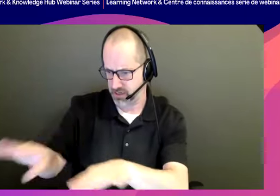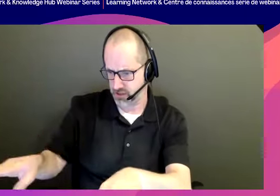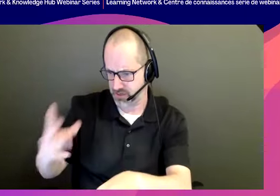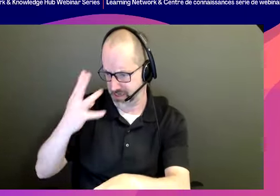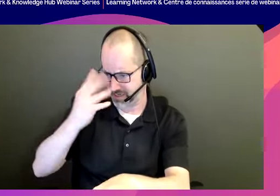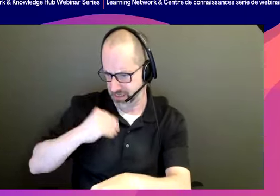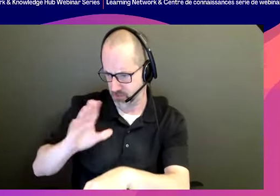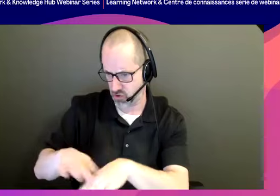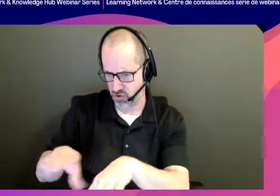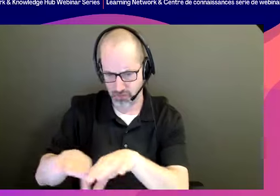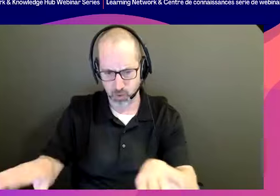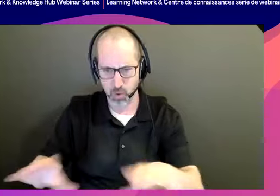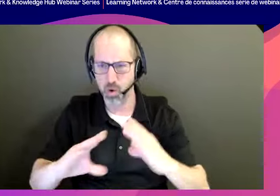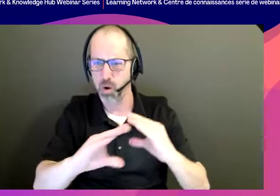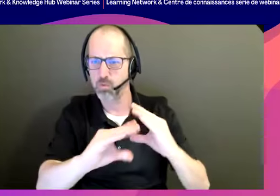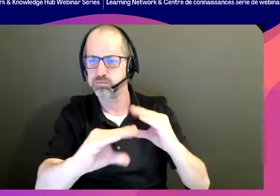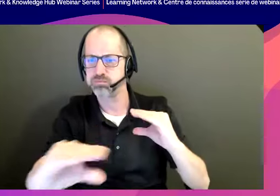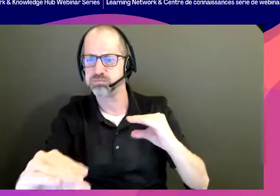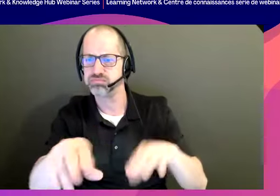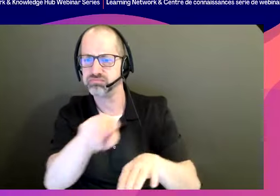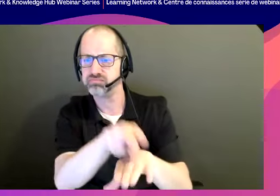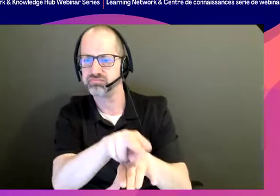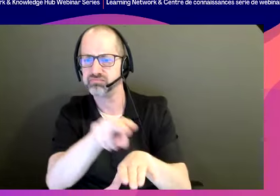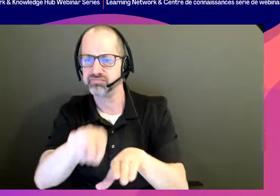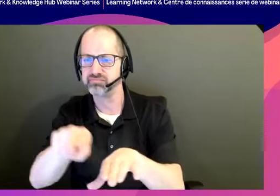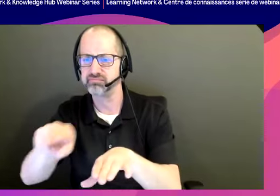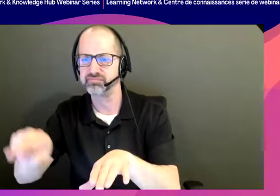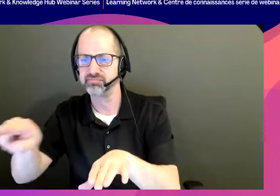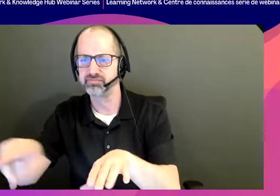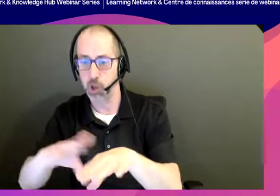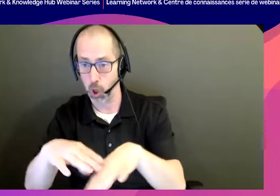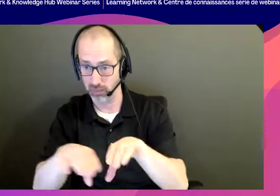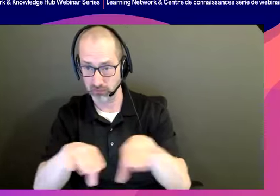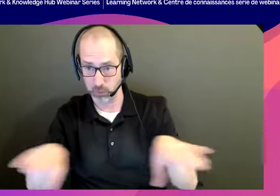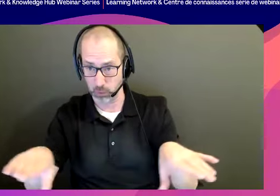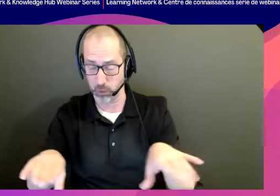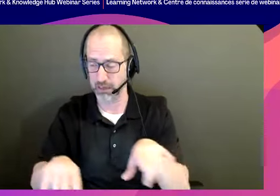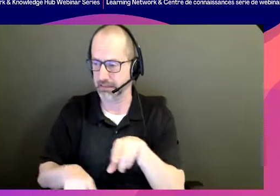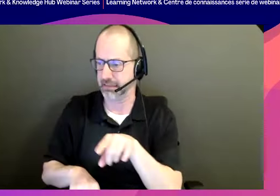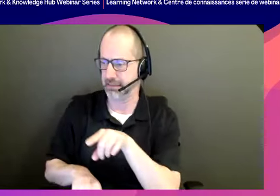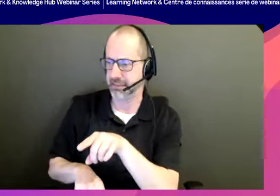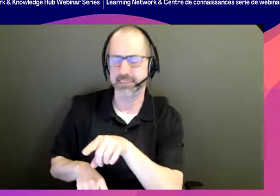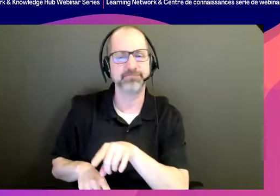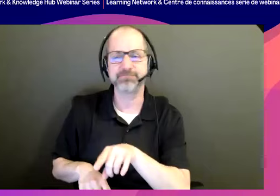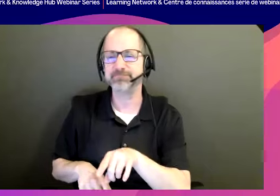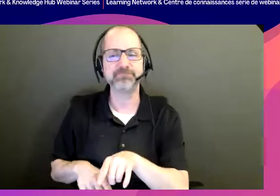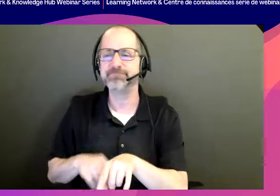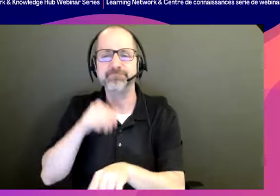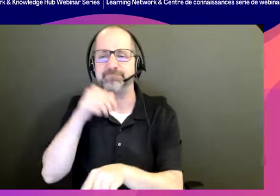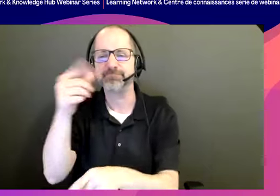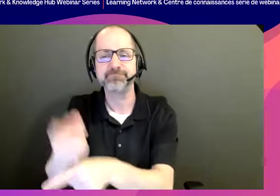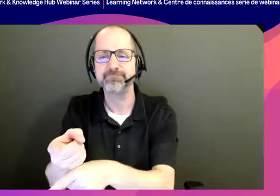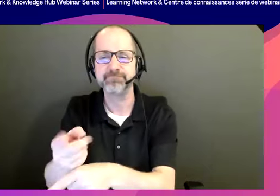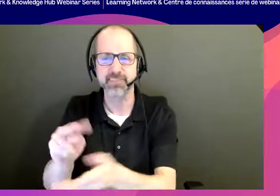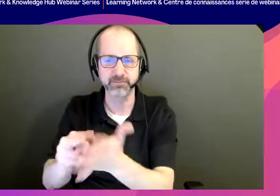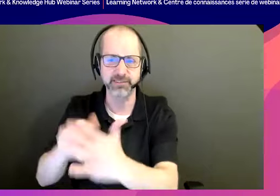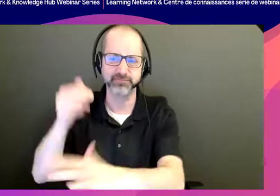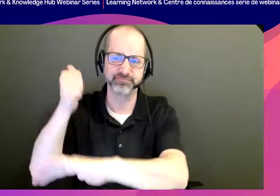mattresses on the floor, that this was an inadequately cared for family and that the parents weren't doing a good